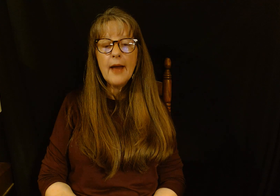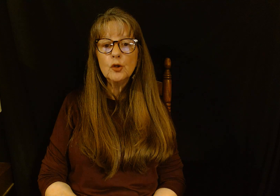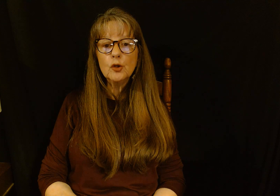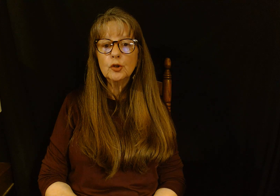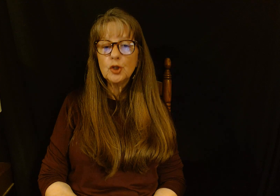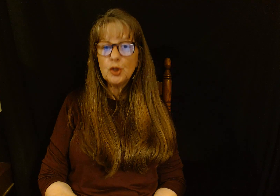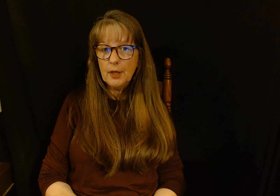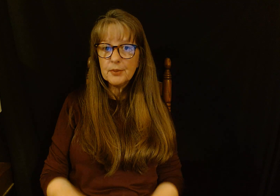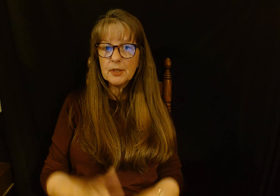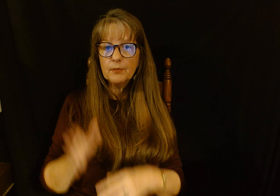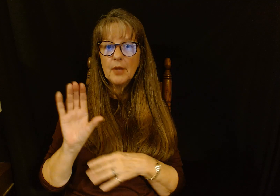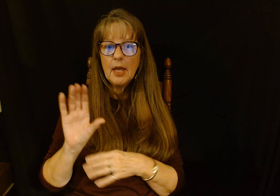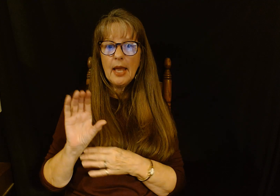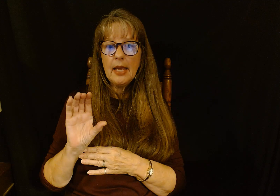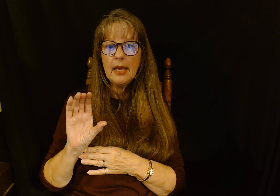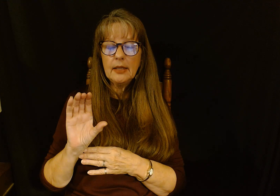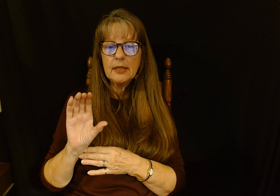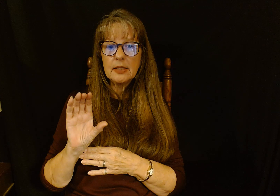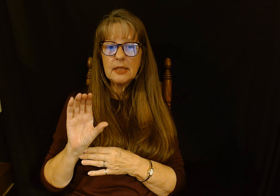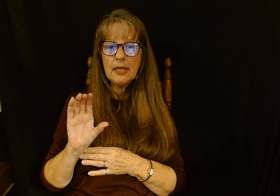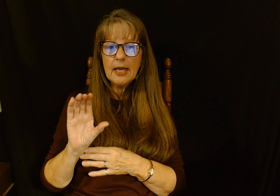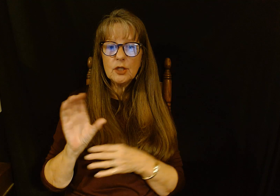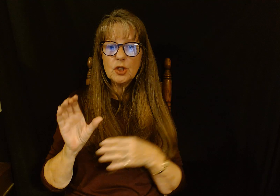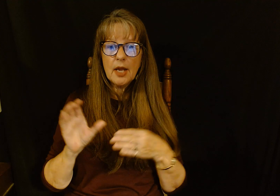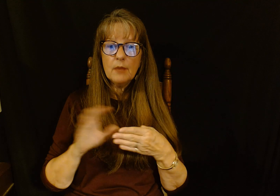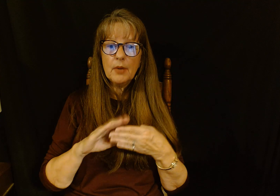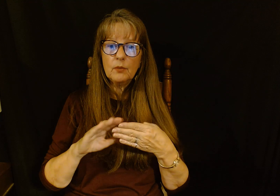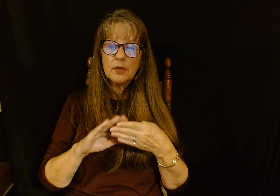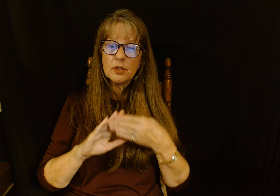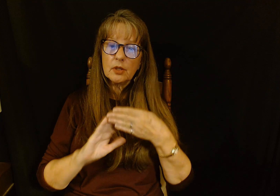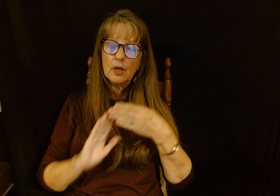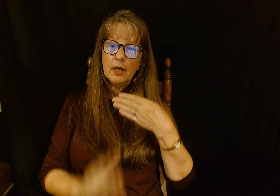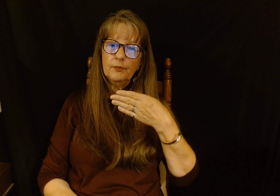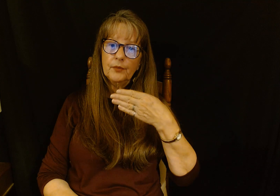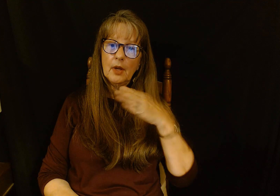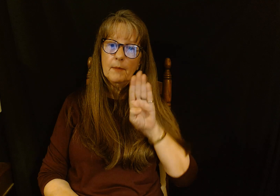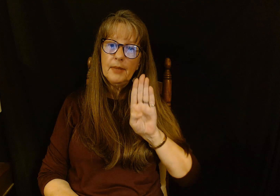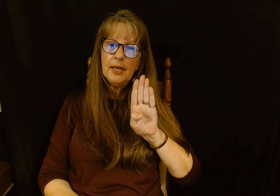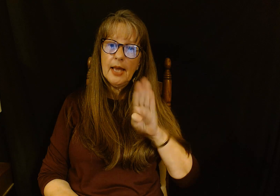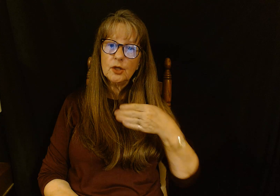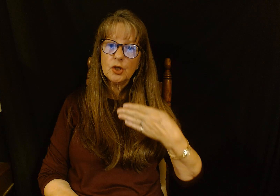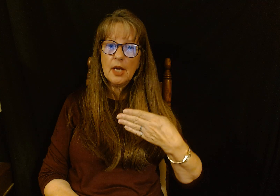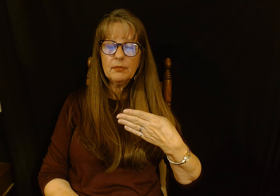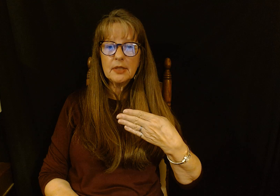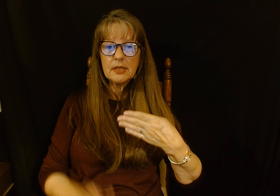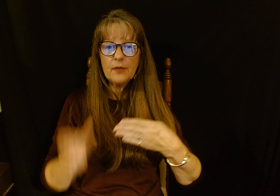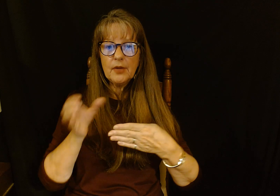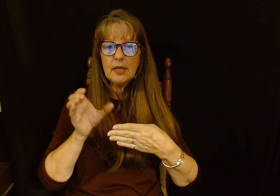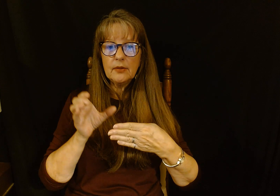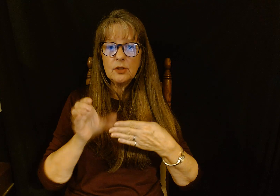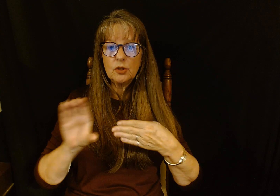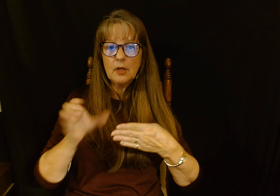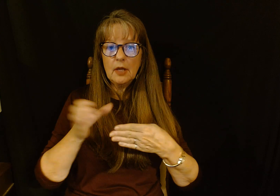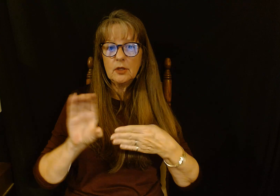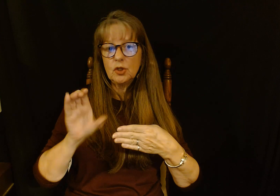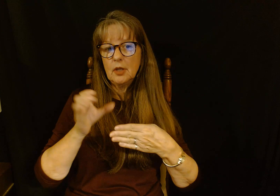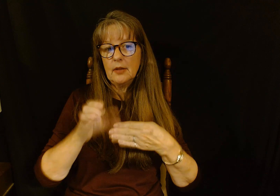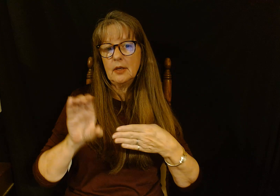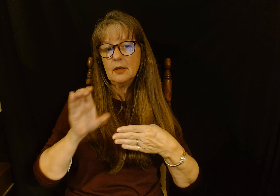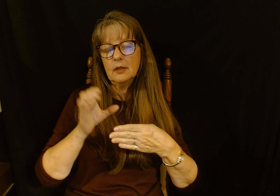your chips, and it's a C hand shape, and this B hand shape does nothing. In the